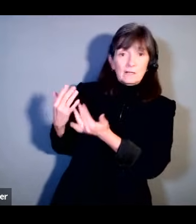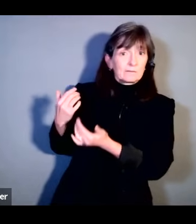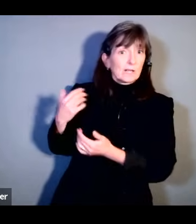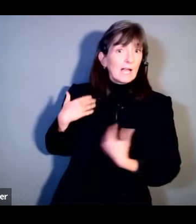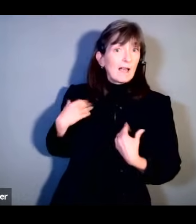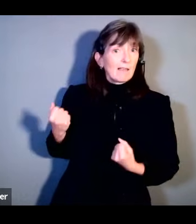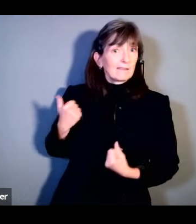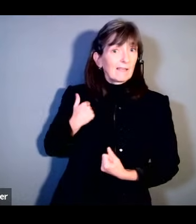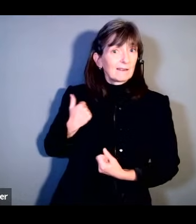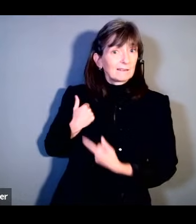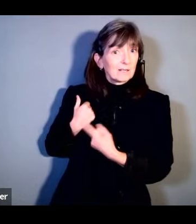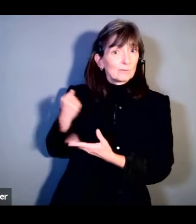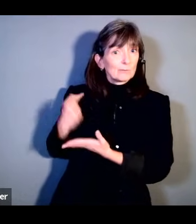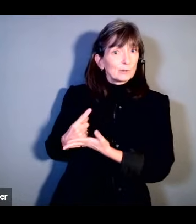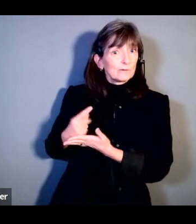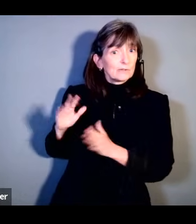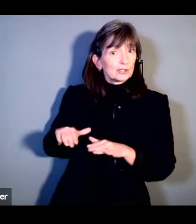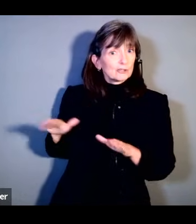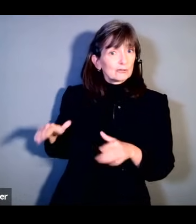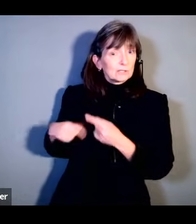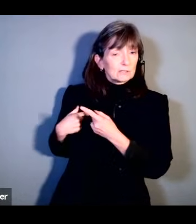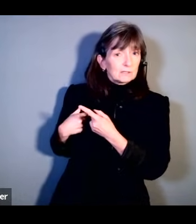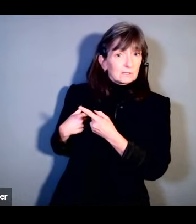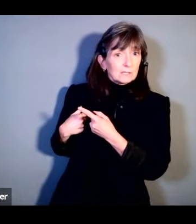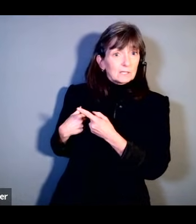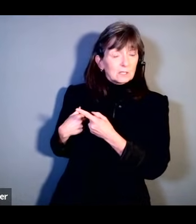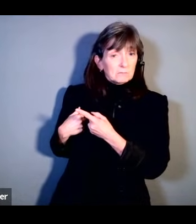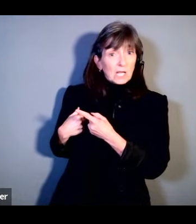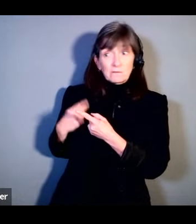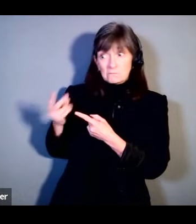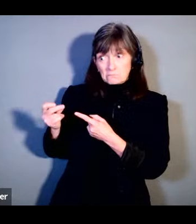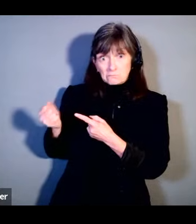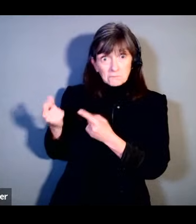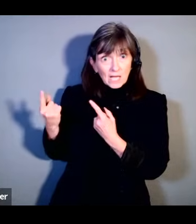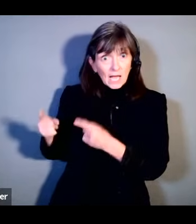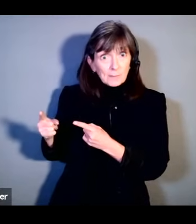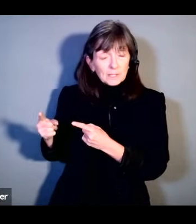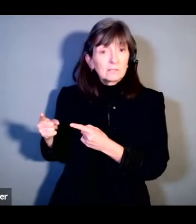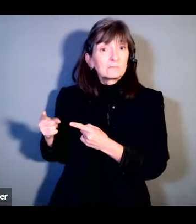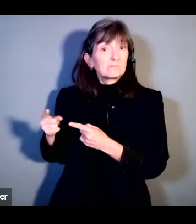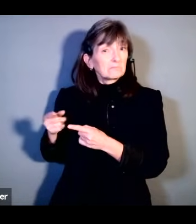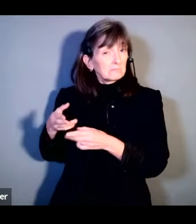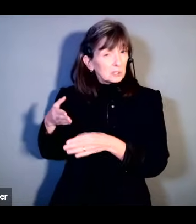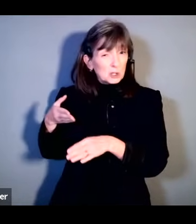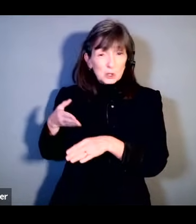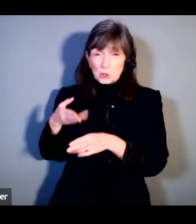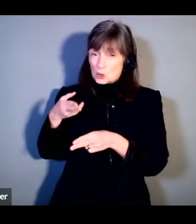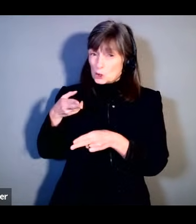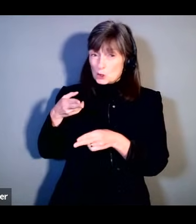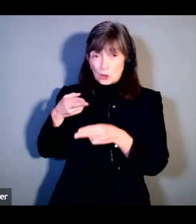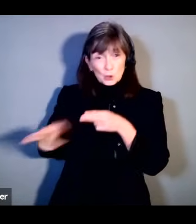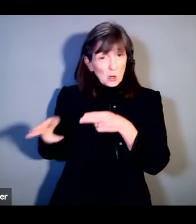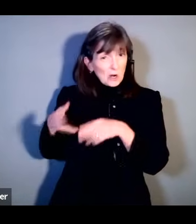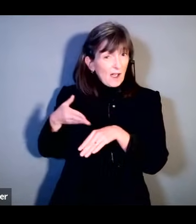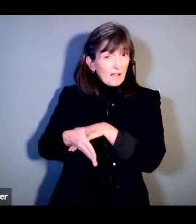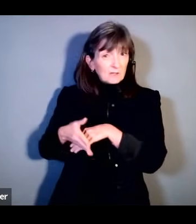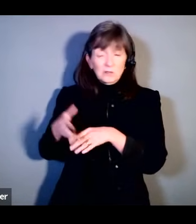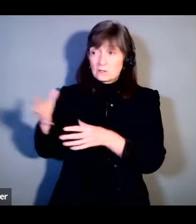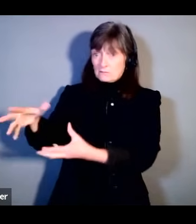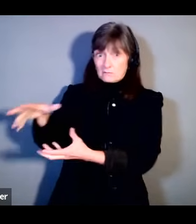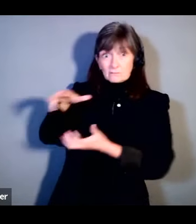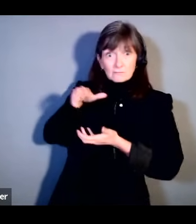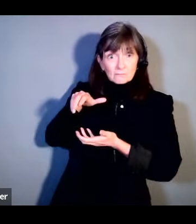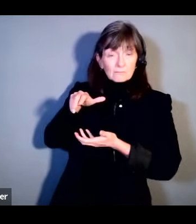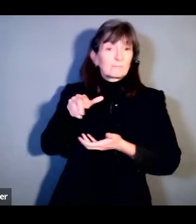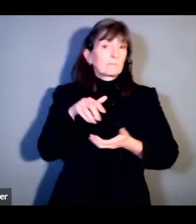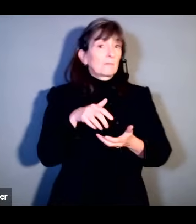So, once that happens, we've been advised that very shortly after that, we will have the vaccine, so we'll be able